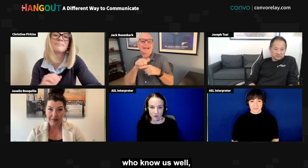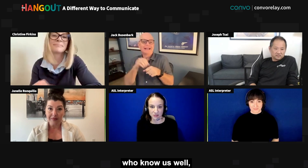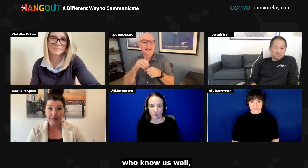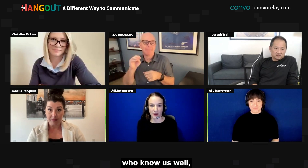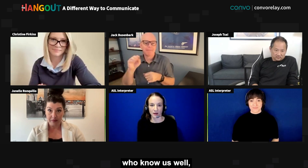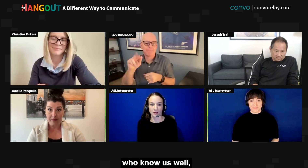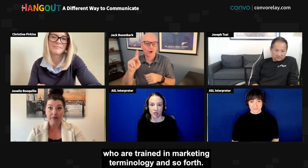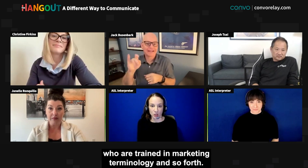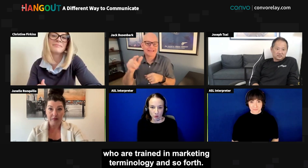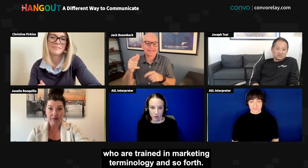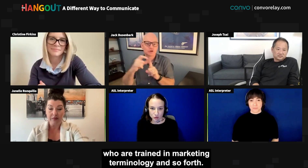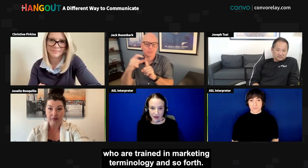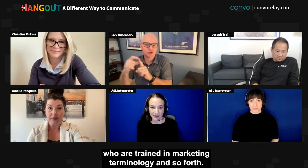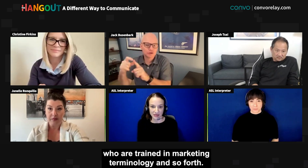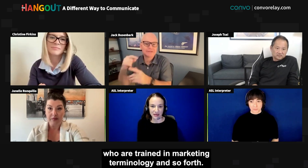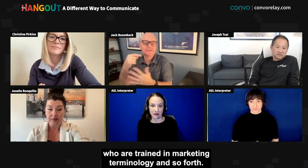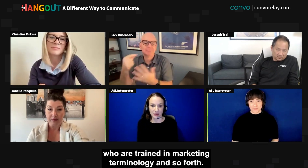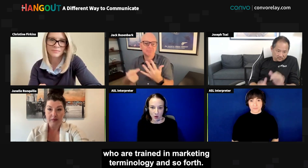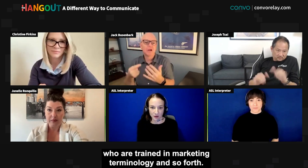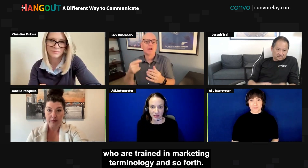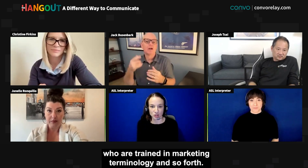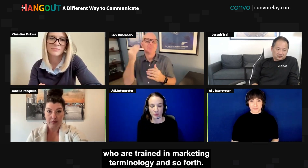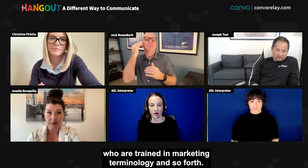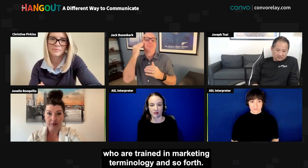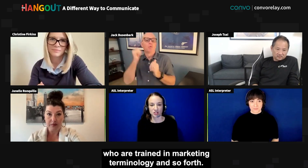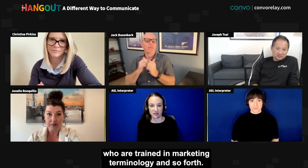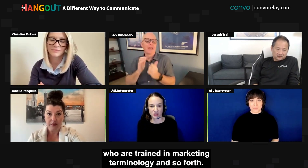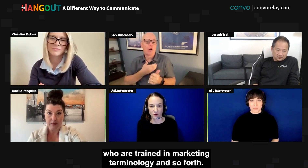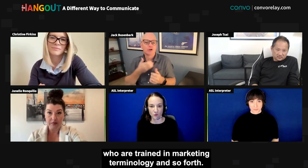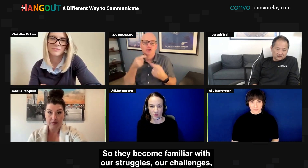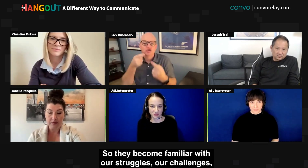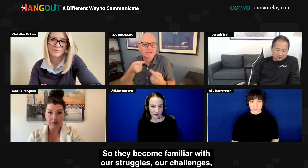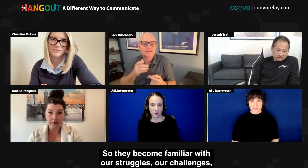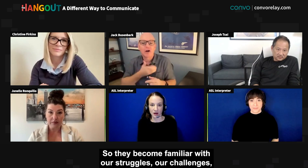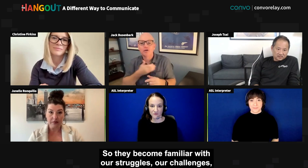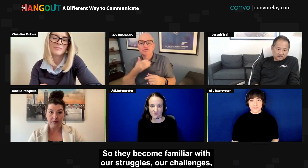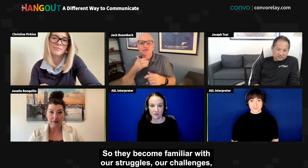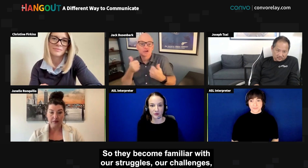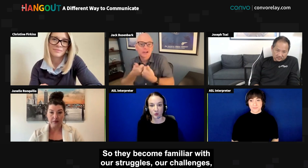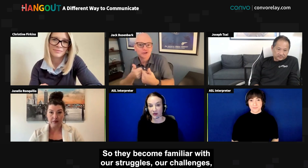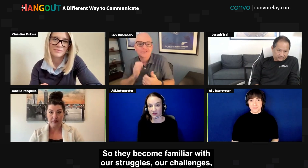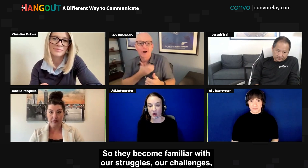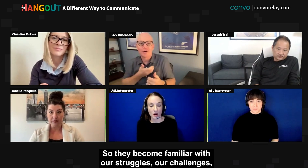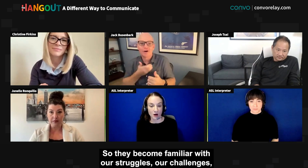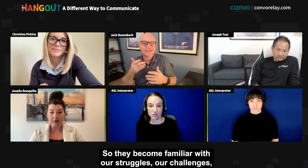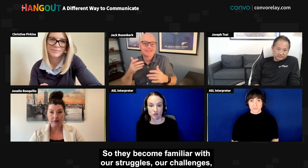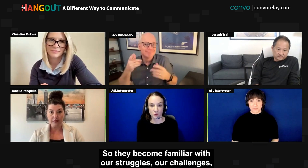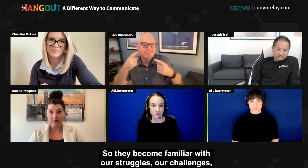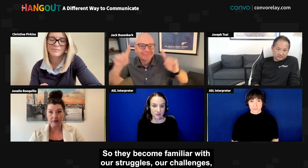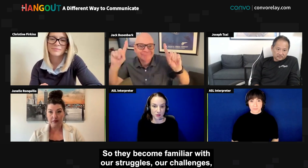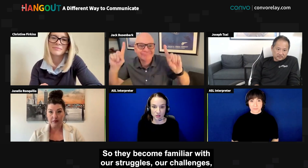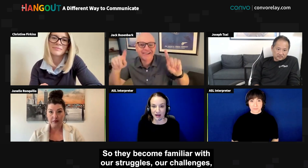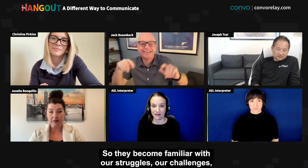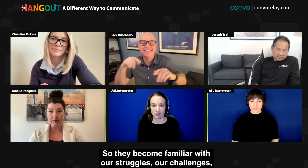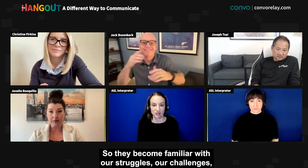us well, who are trained in marketing terminology and so forth. So they become familiar with our struggles, our challenges,